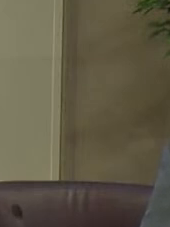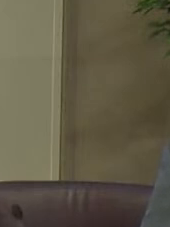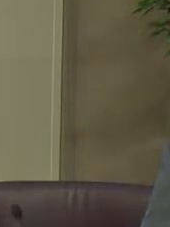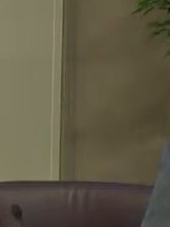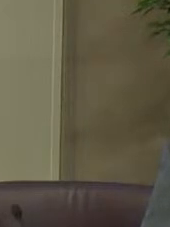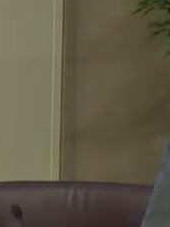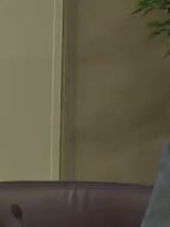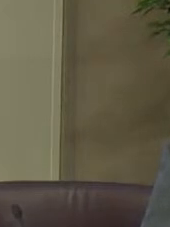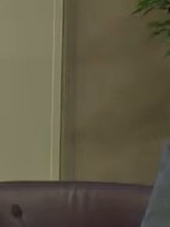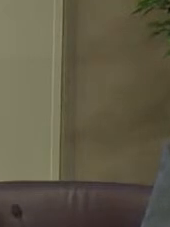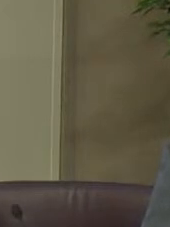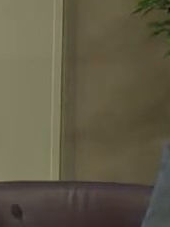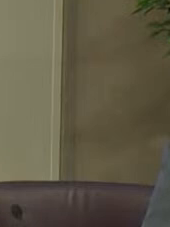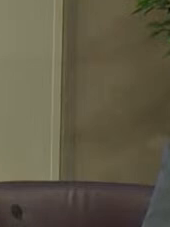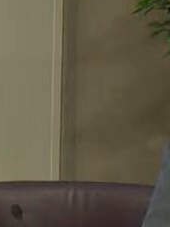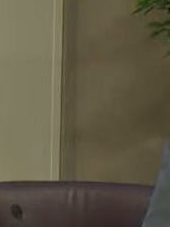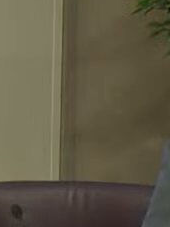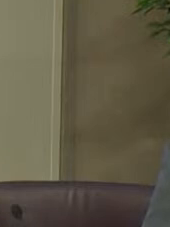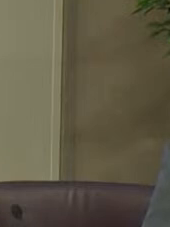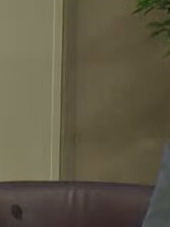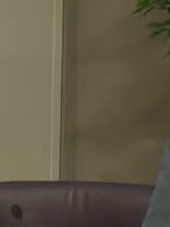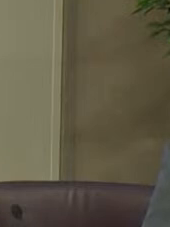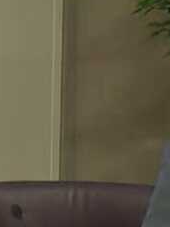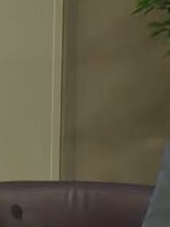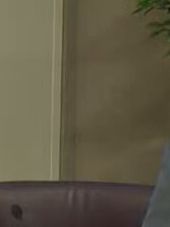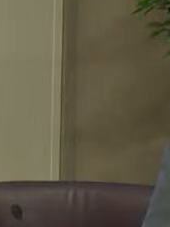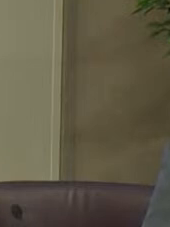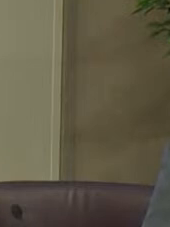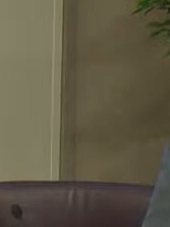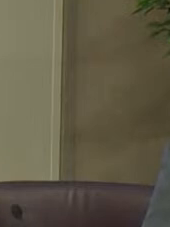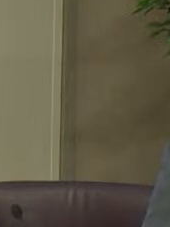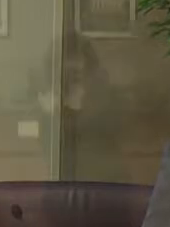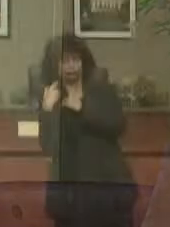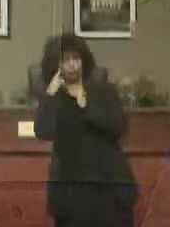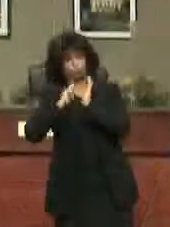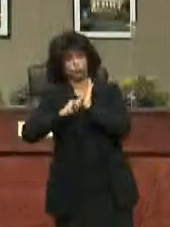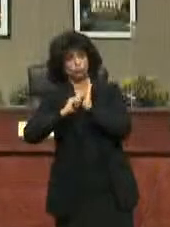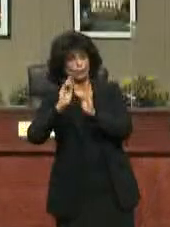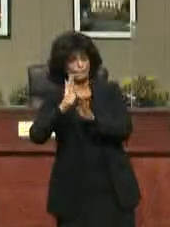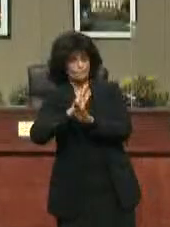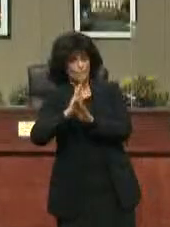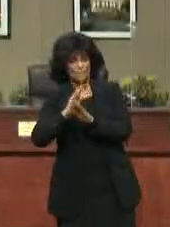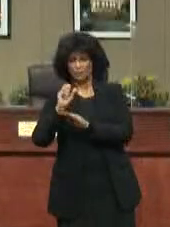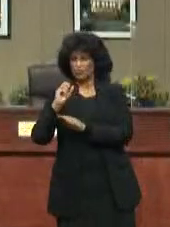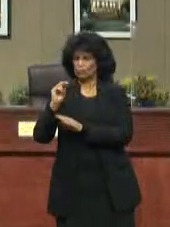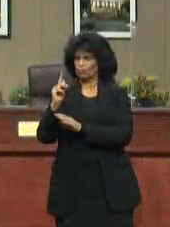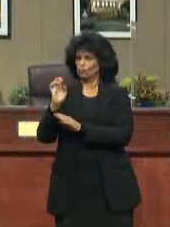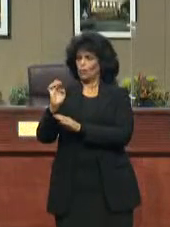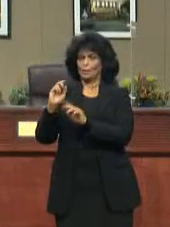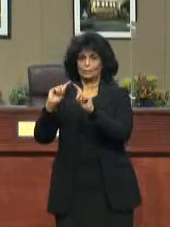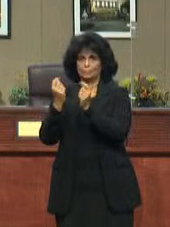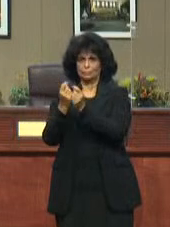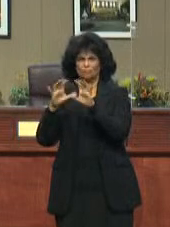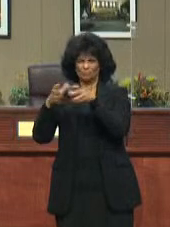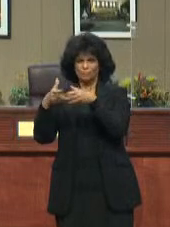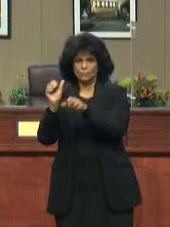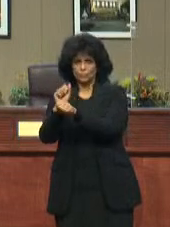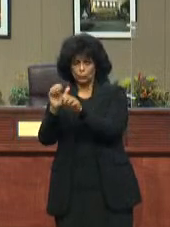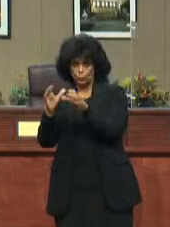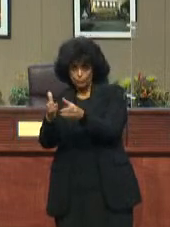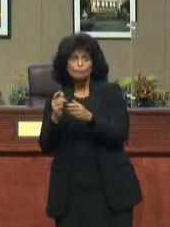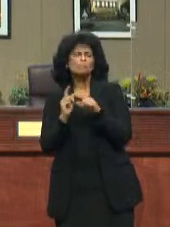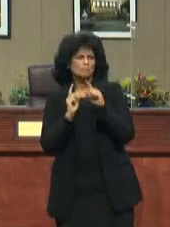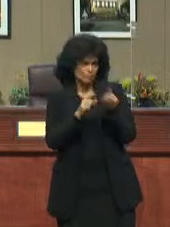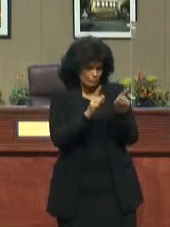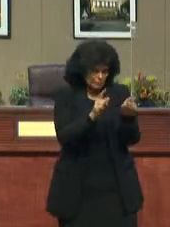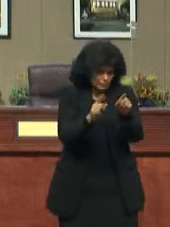teams continue to be active in our community. They have visited over 6,400 different businesses, and they have